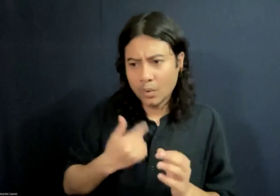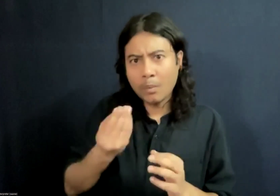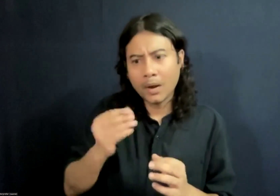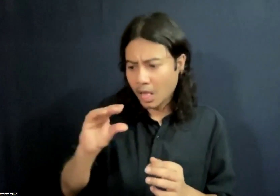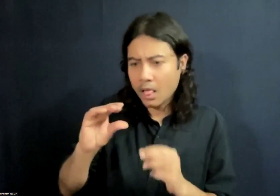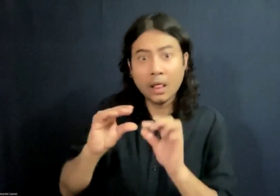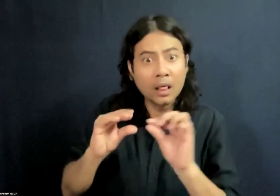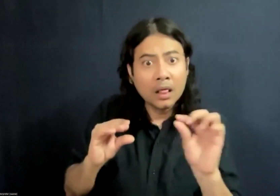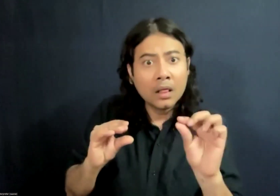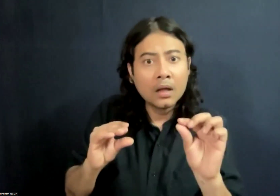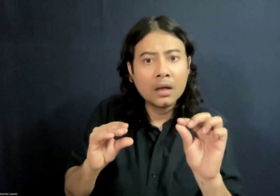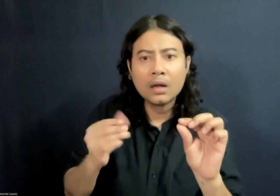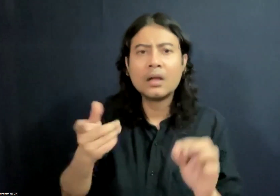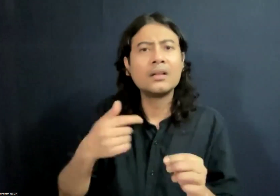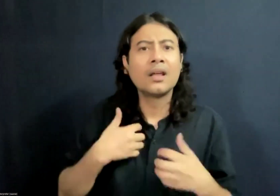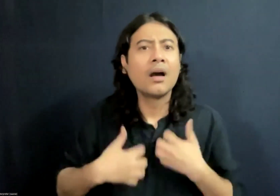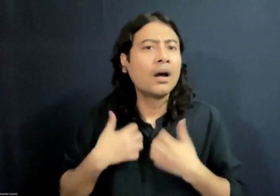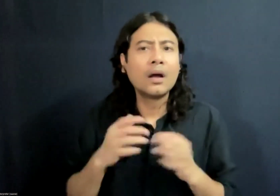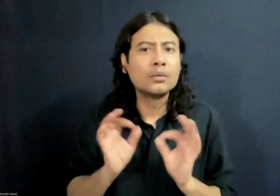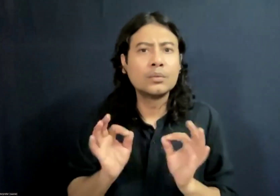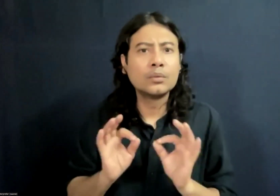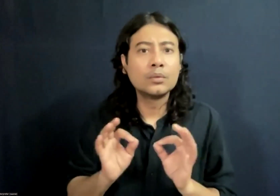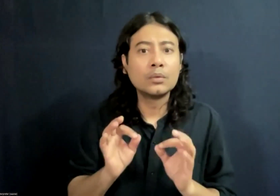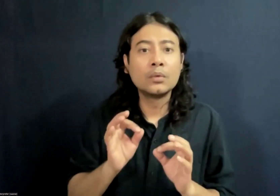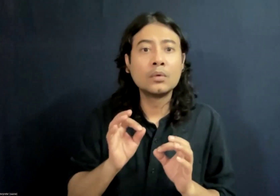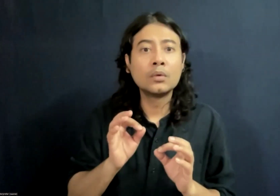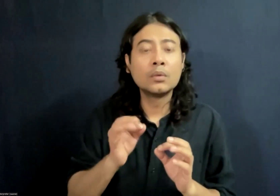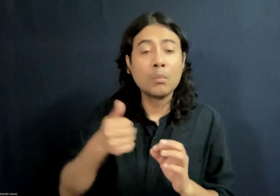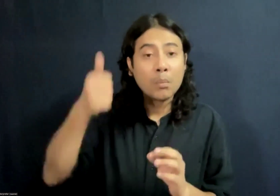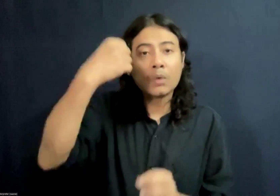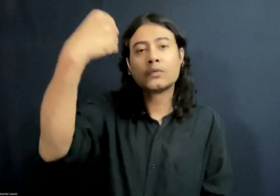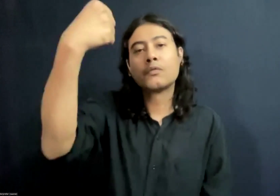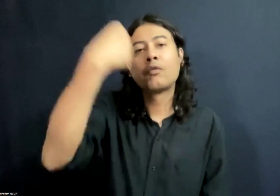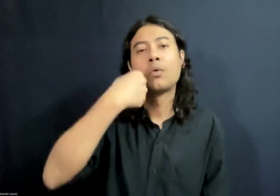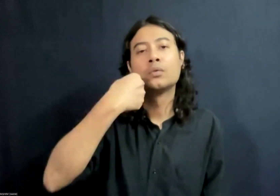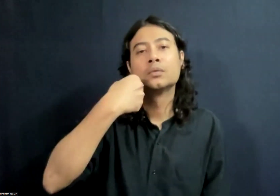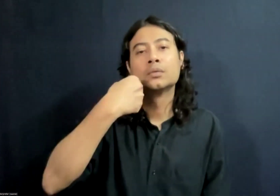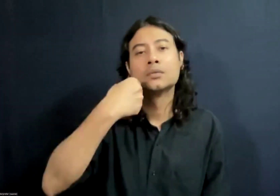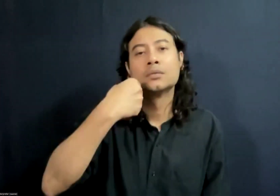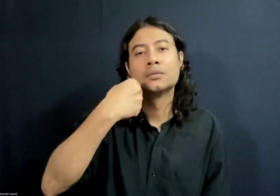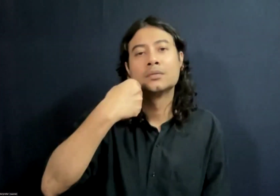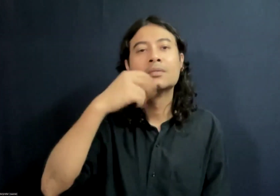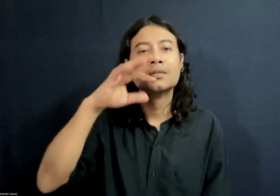They are not willing to give donation. They are forced to give donation by their boss.